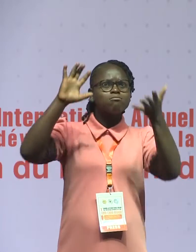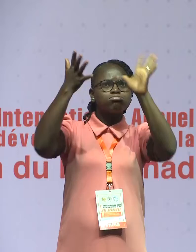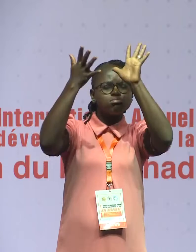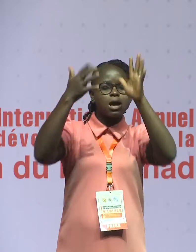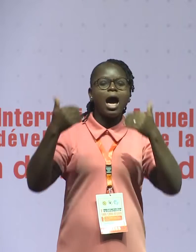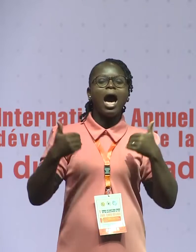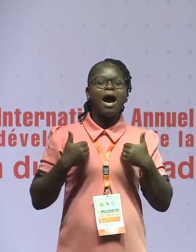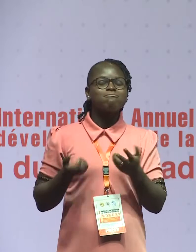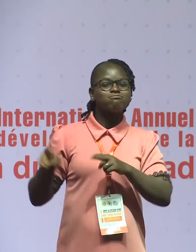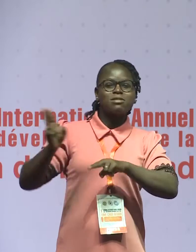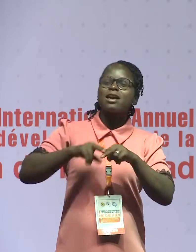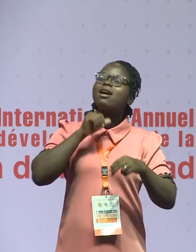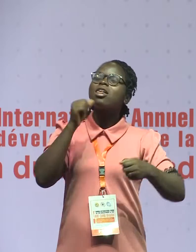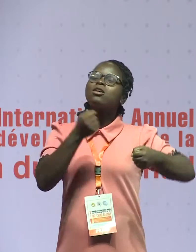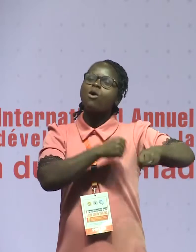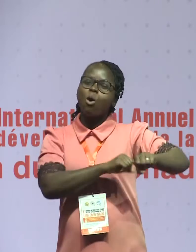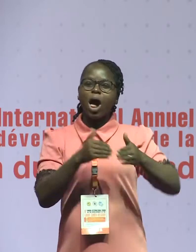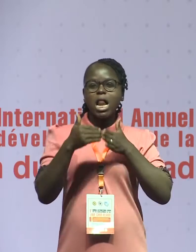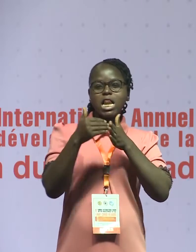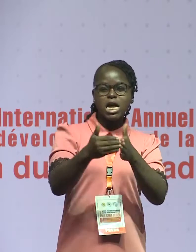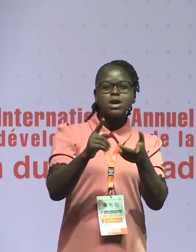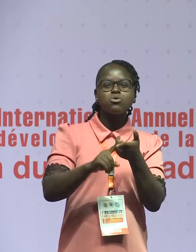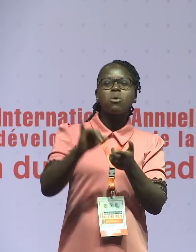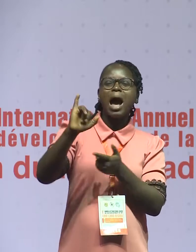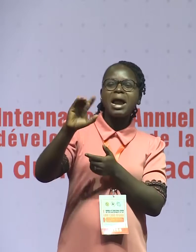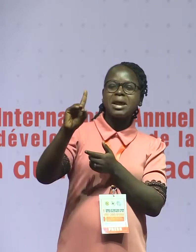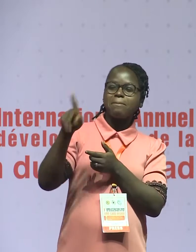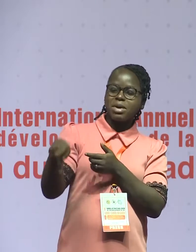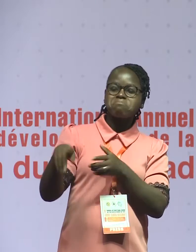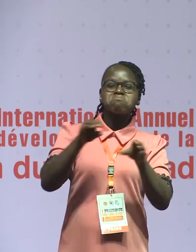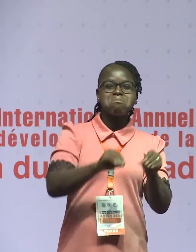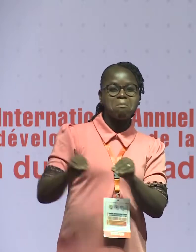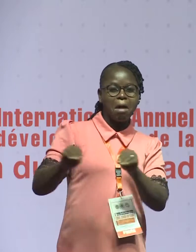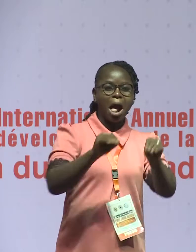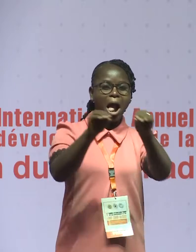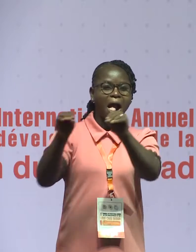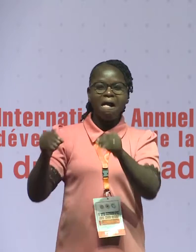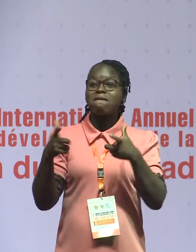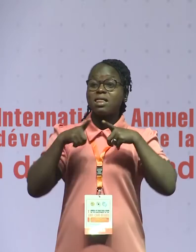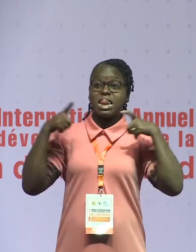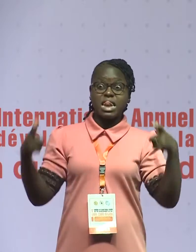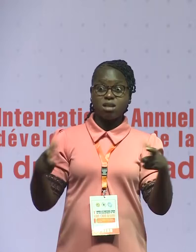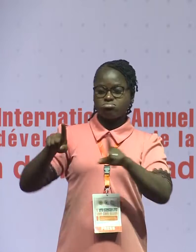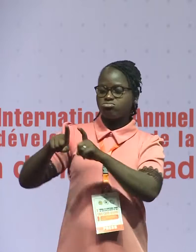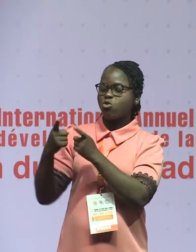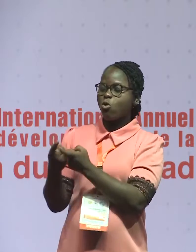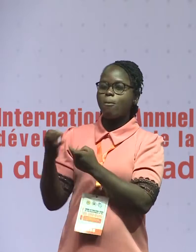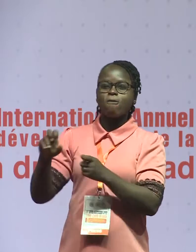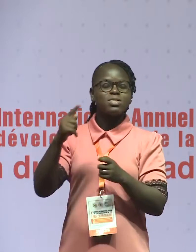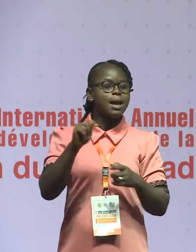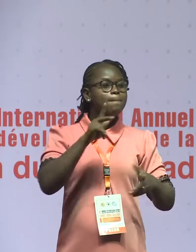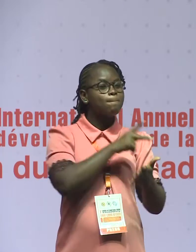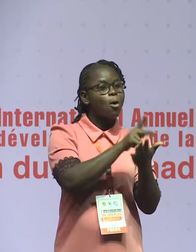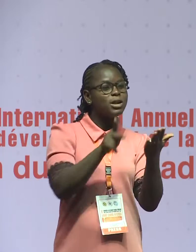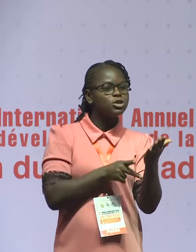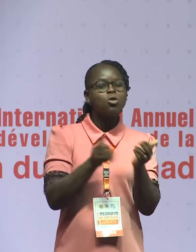heightened insecurity, leading to internal displacement and migrations of huge sections of the population, with the